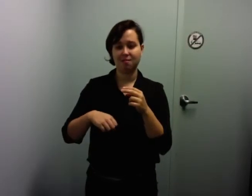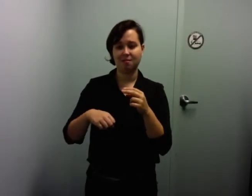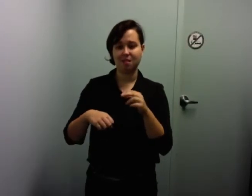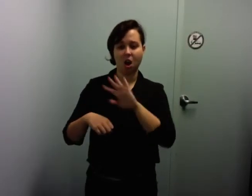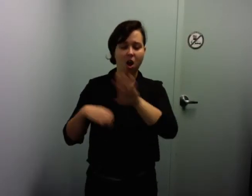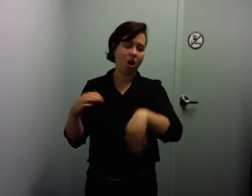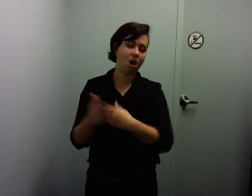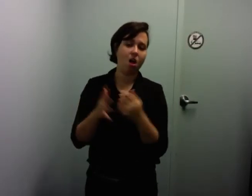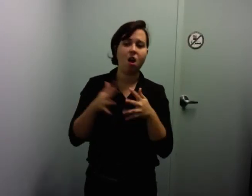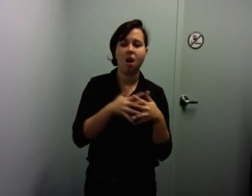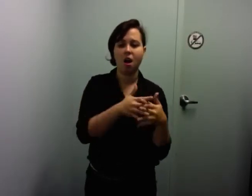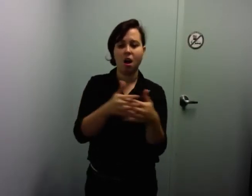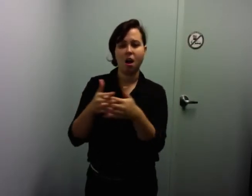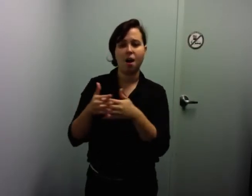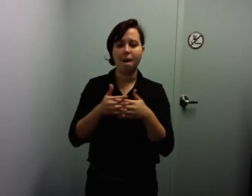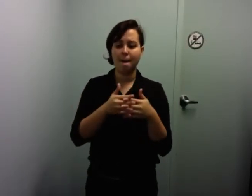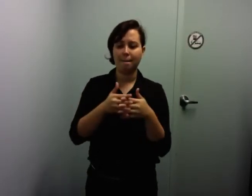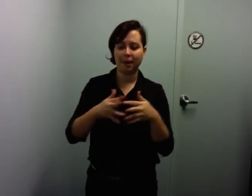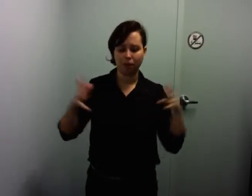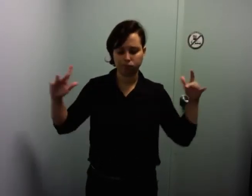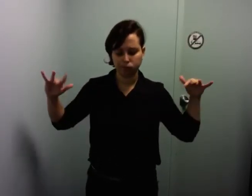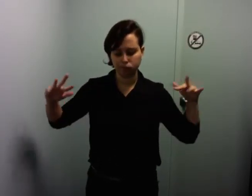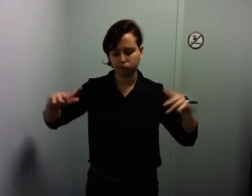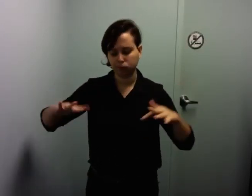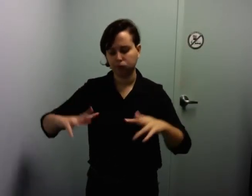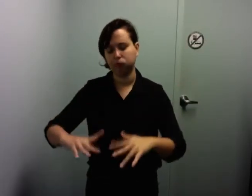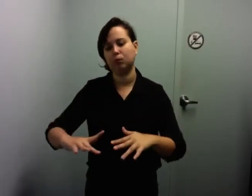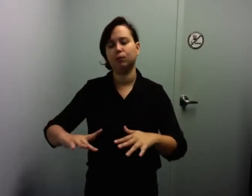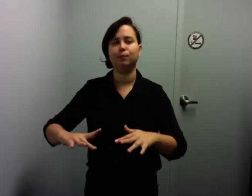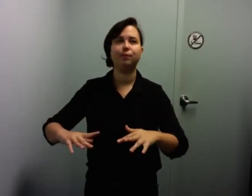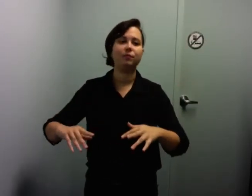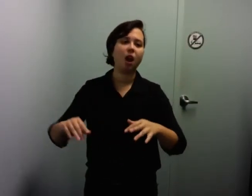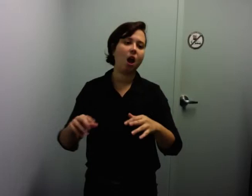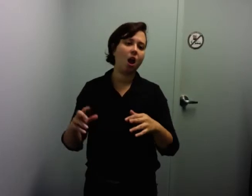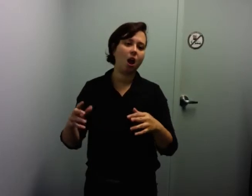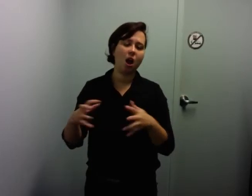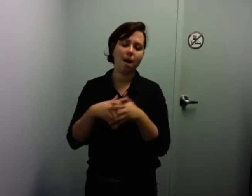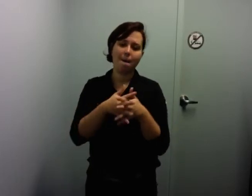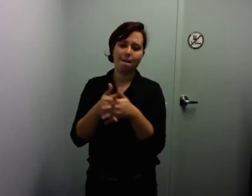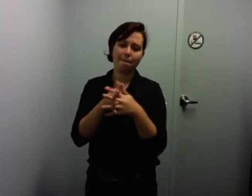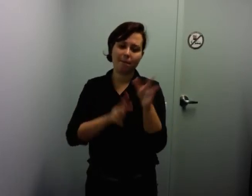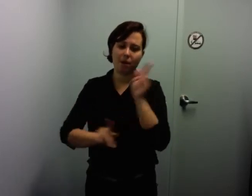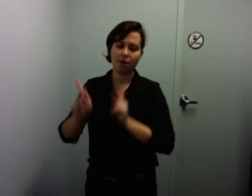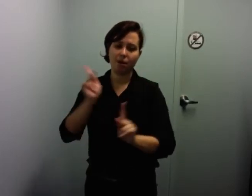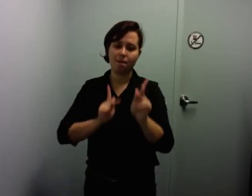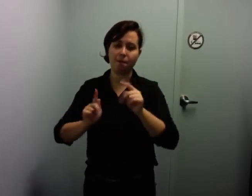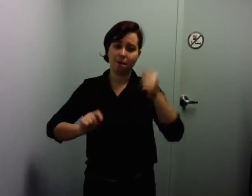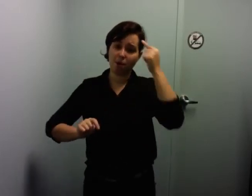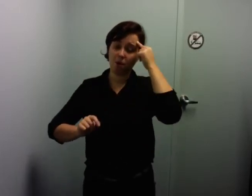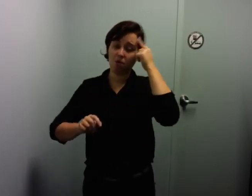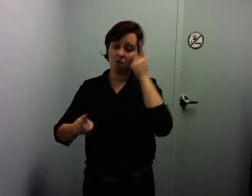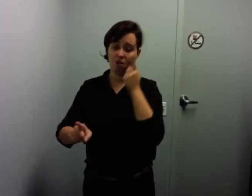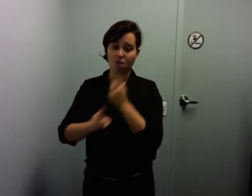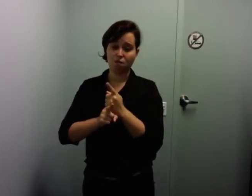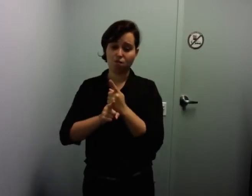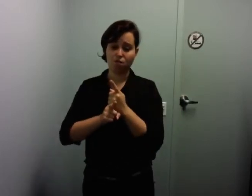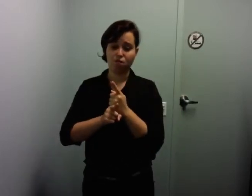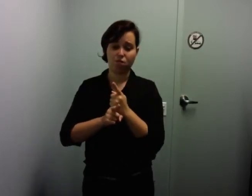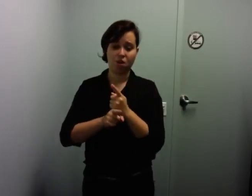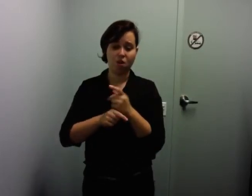of Americans thought they were doing the right thing. They were, after all, following manifest destiny. We were together somewhat